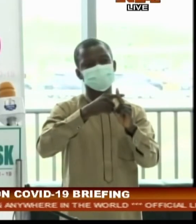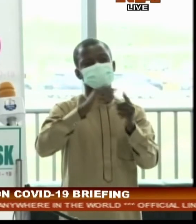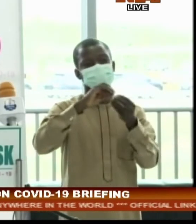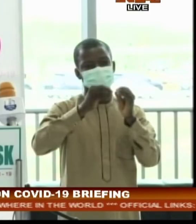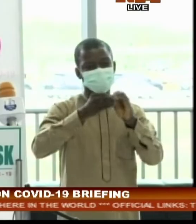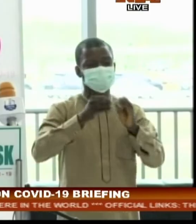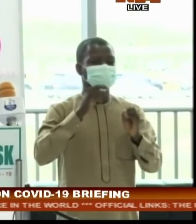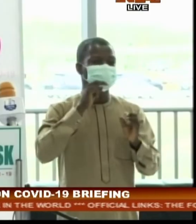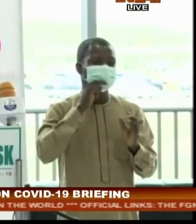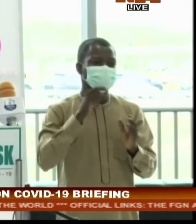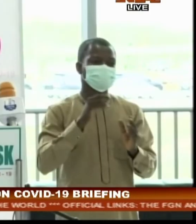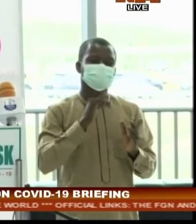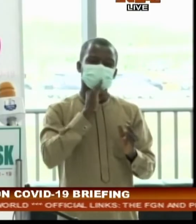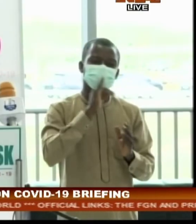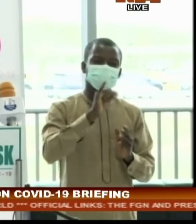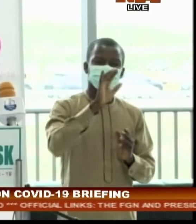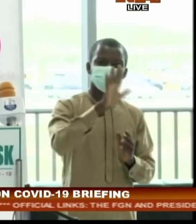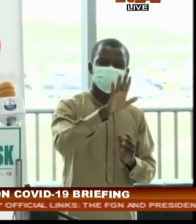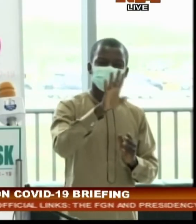is